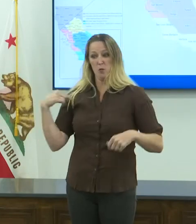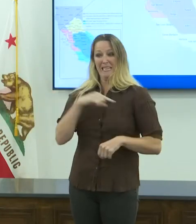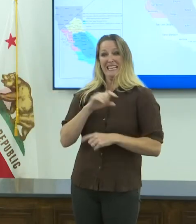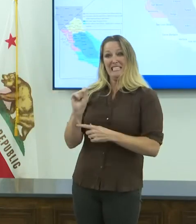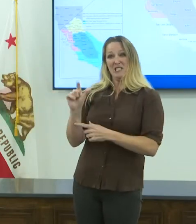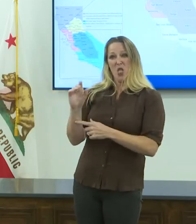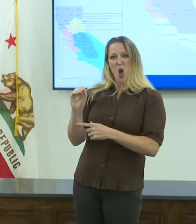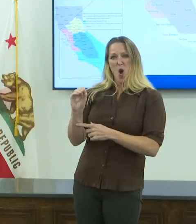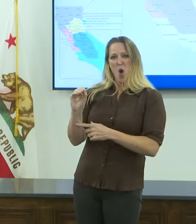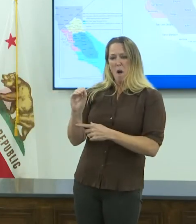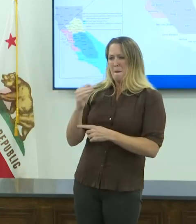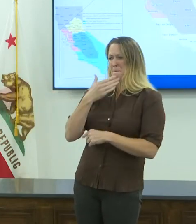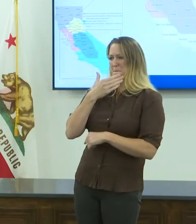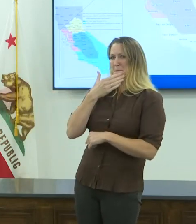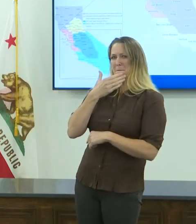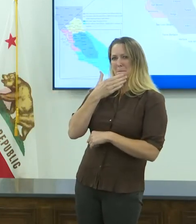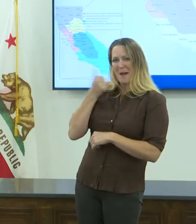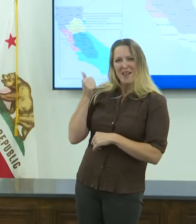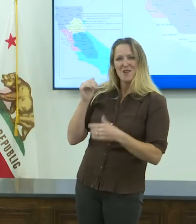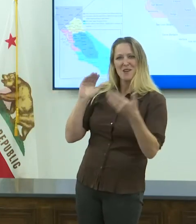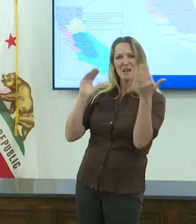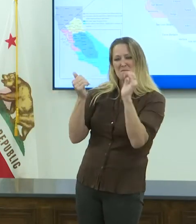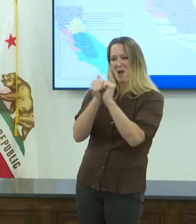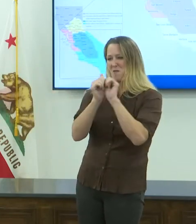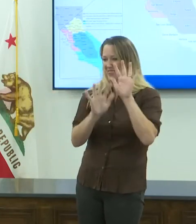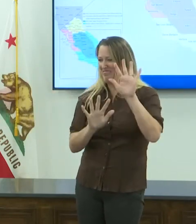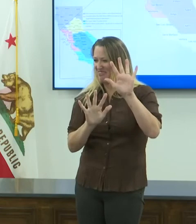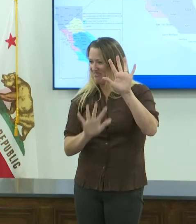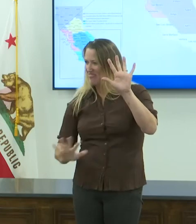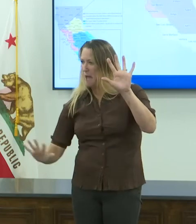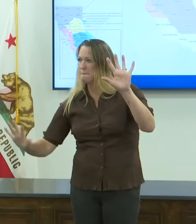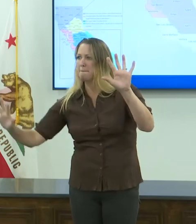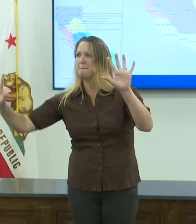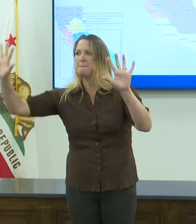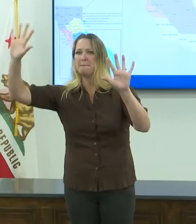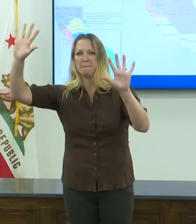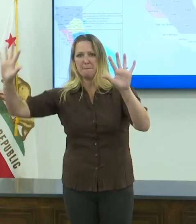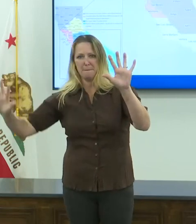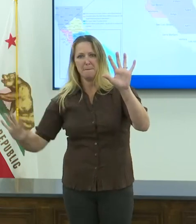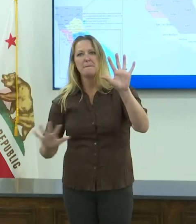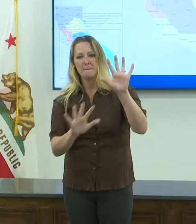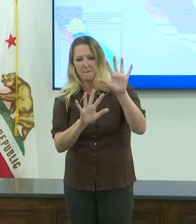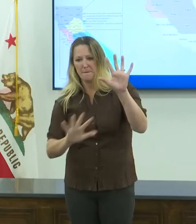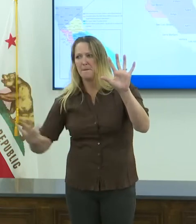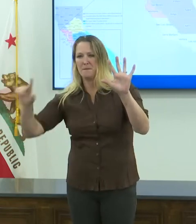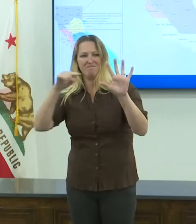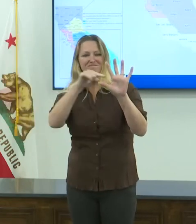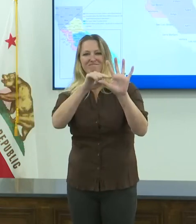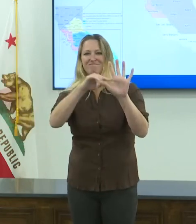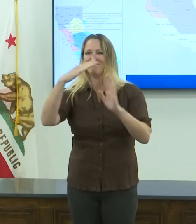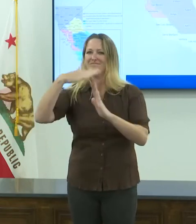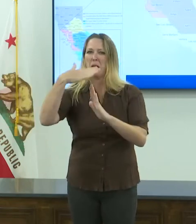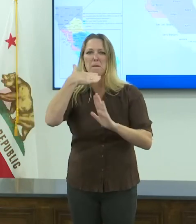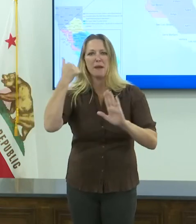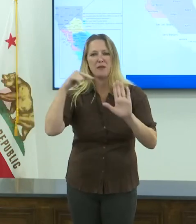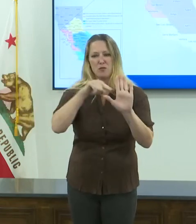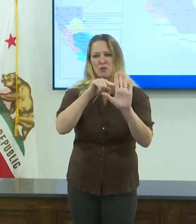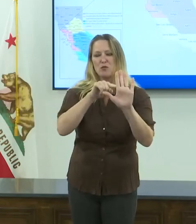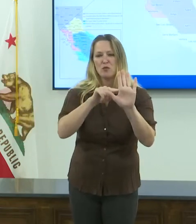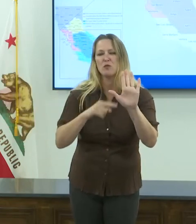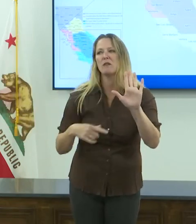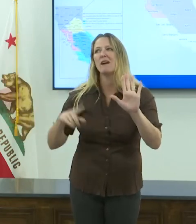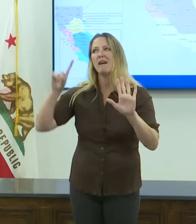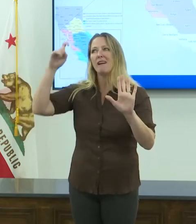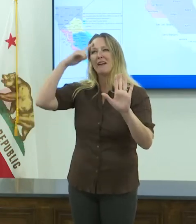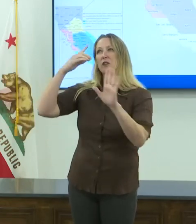much than anyone else in terms of the metric that the governor is using to determine this stay-at-home order